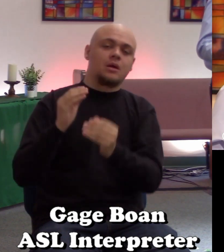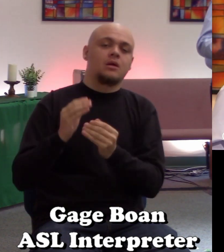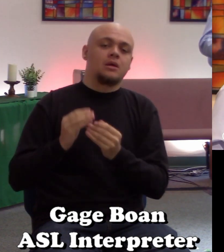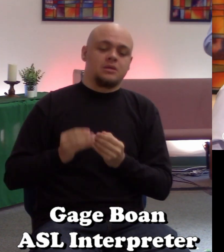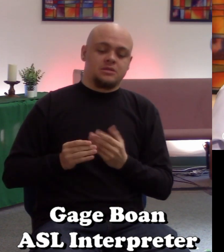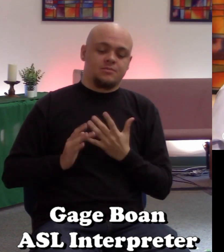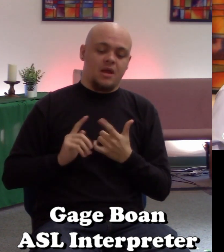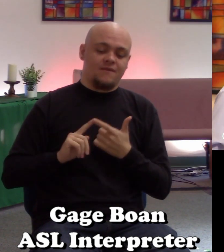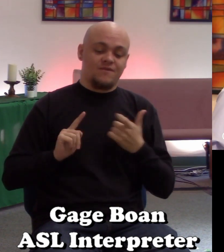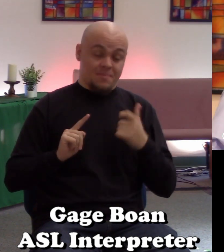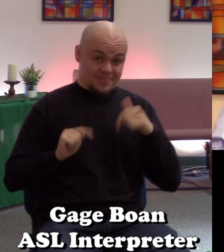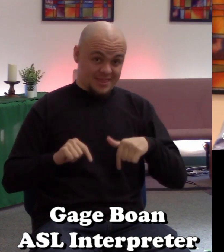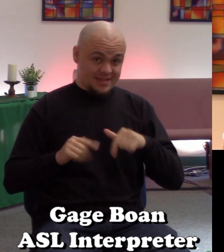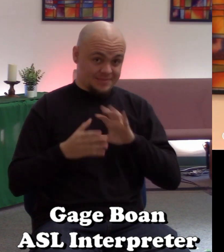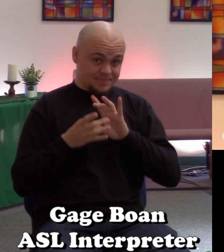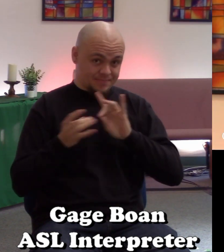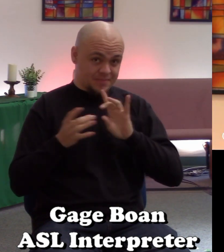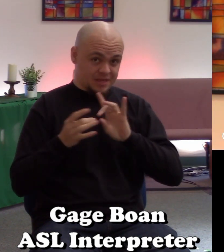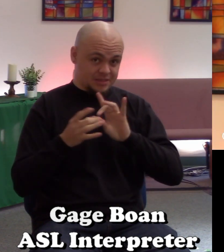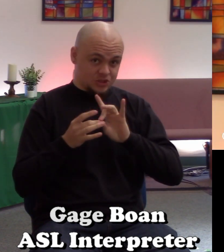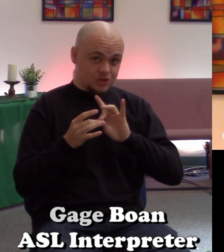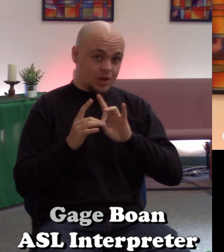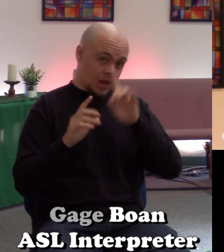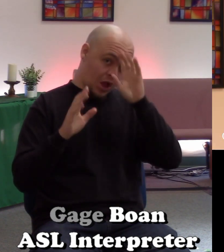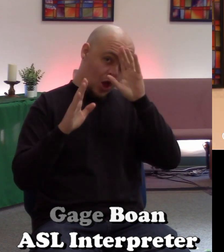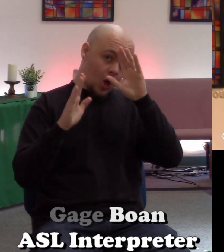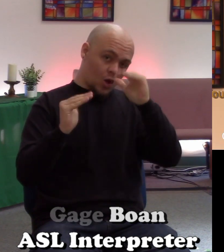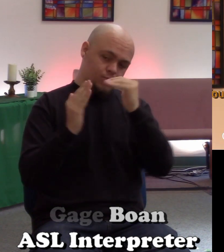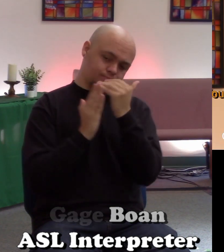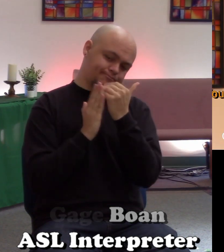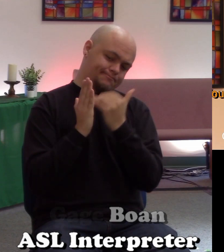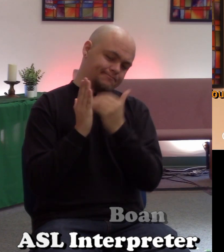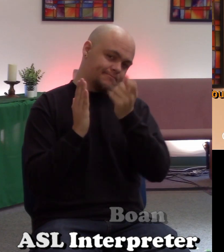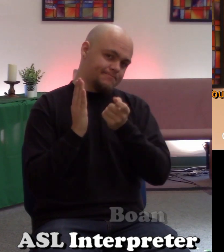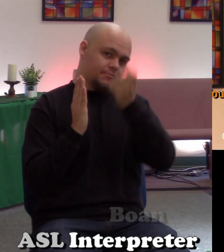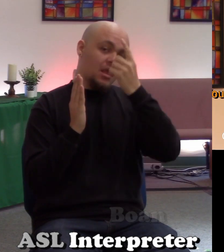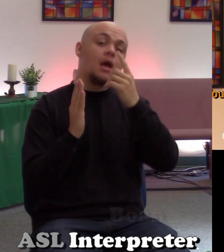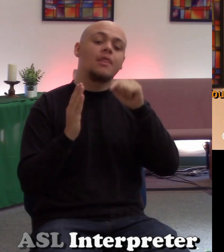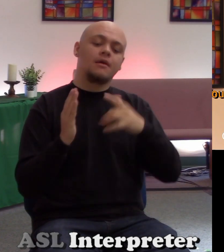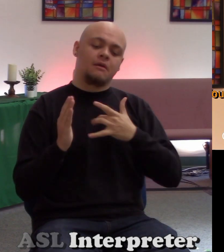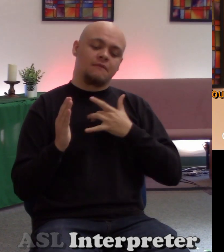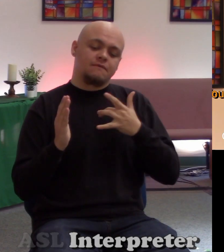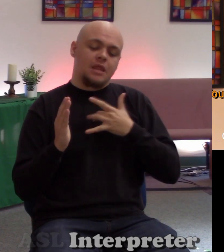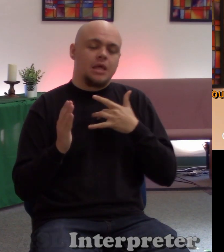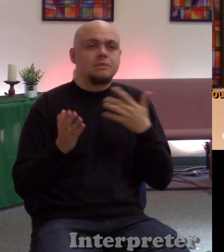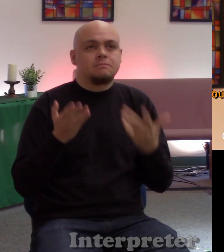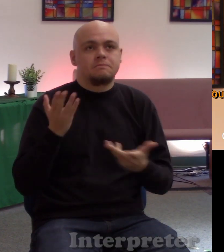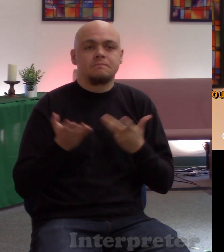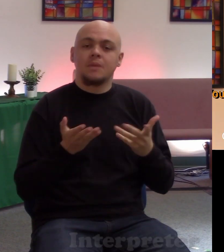hope you get out of this message, is this whole feeling and this whole,